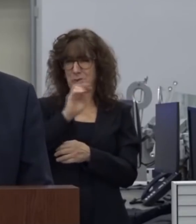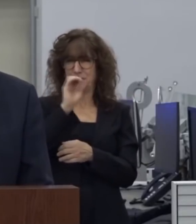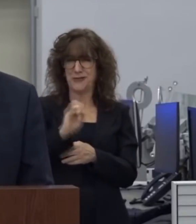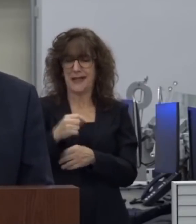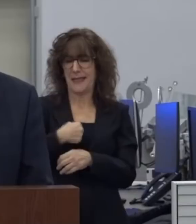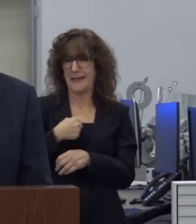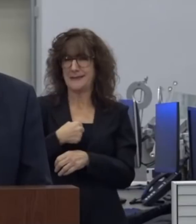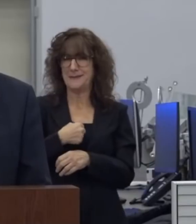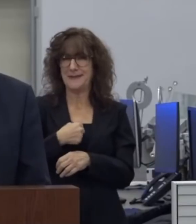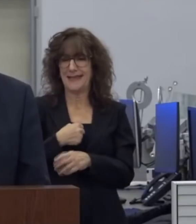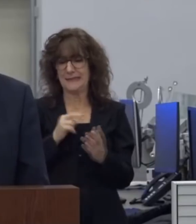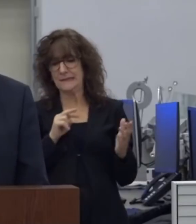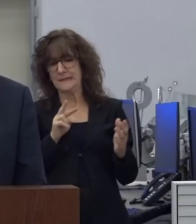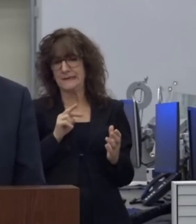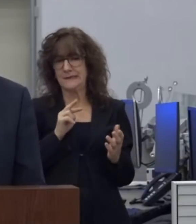me reading it.